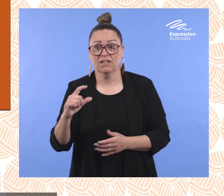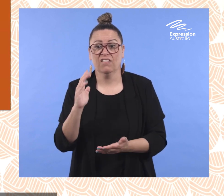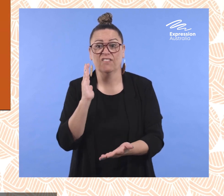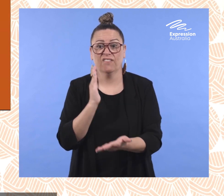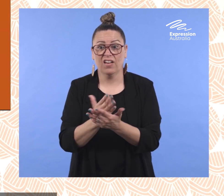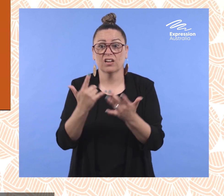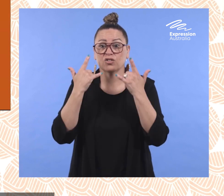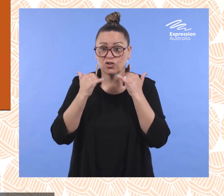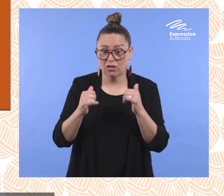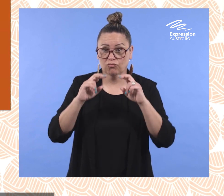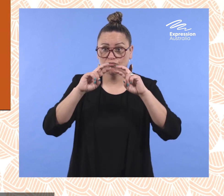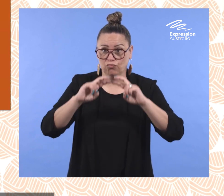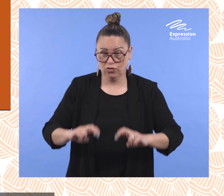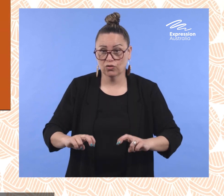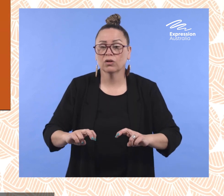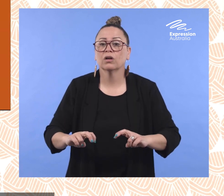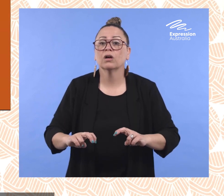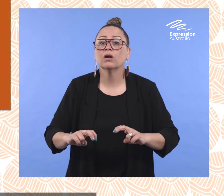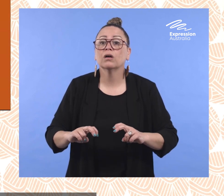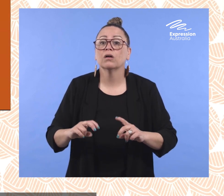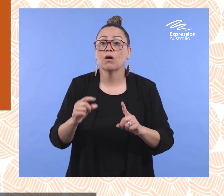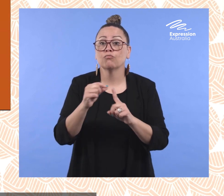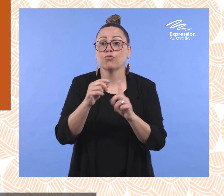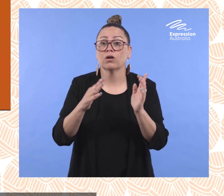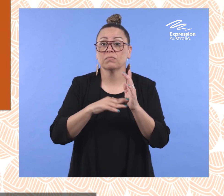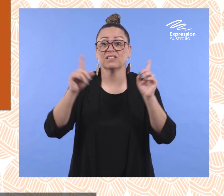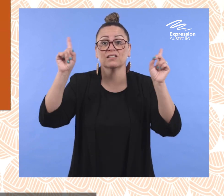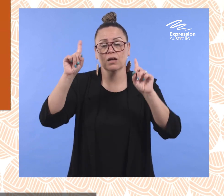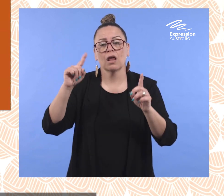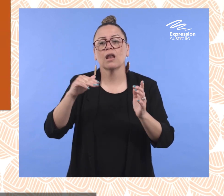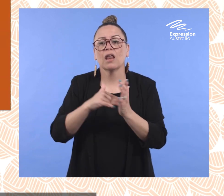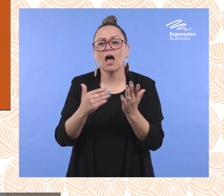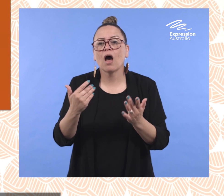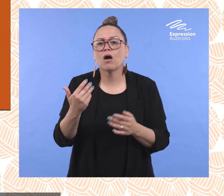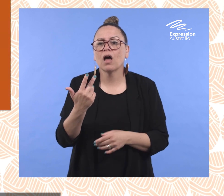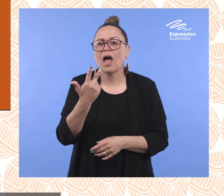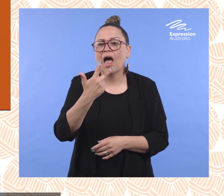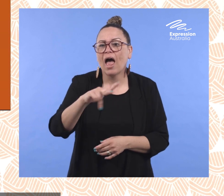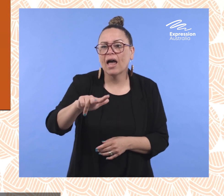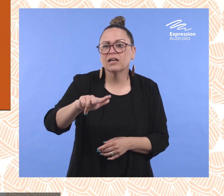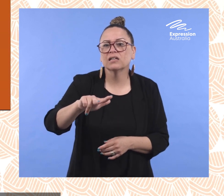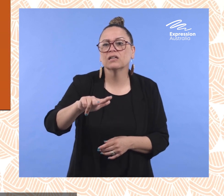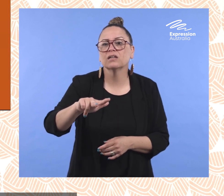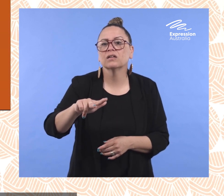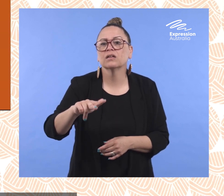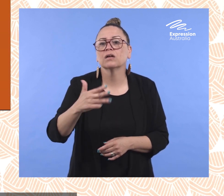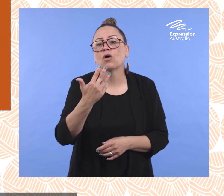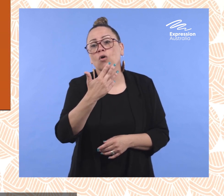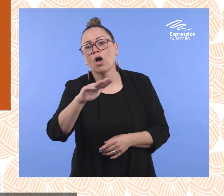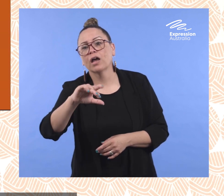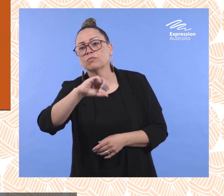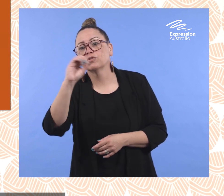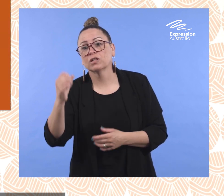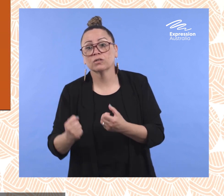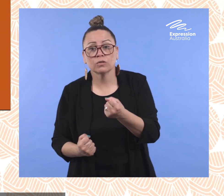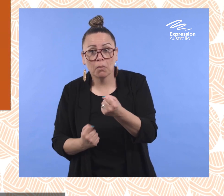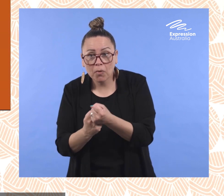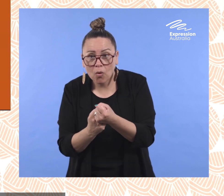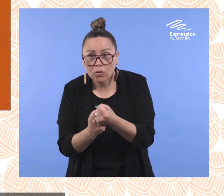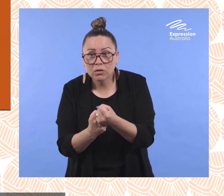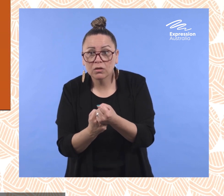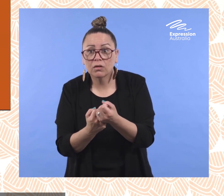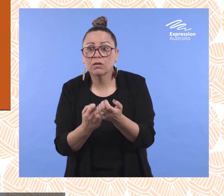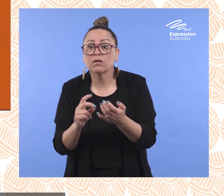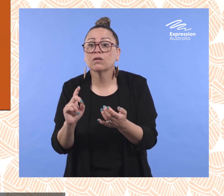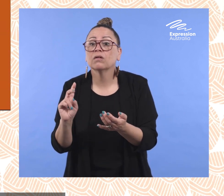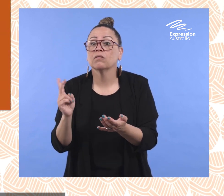ABC have a great fact checked on that one. So Anthony Albanese says surveys show between 80 and 90% of Indigenous Australians support the voice. Is